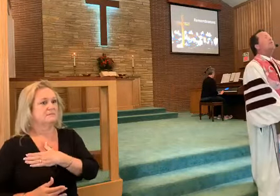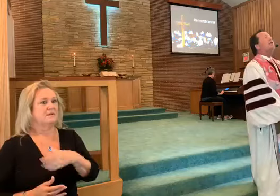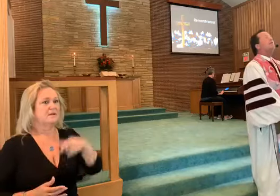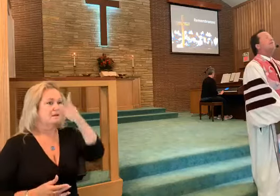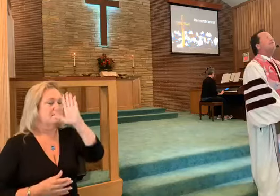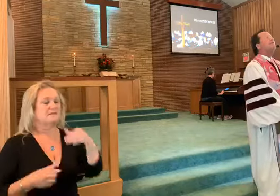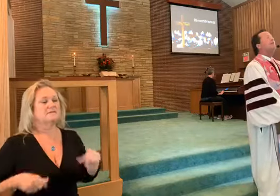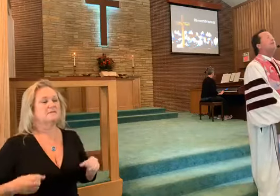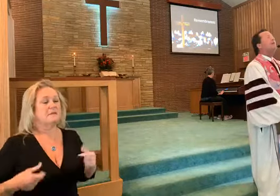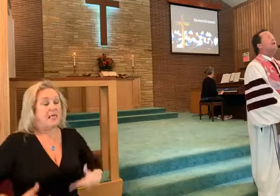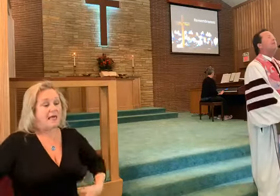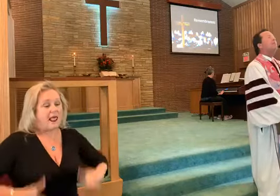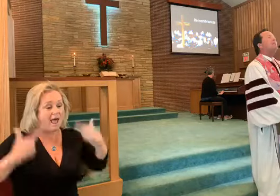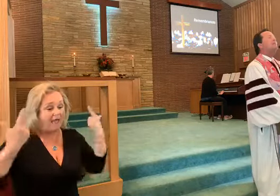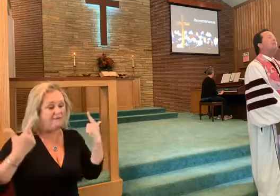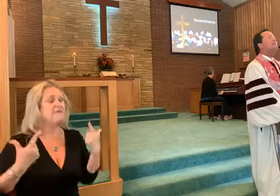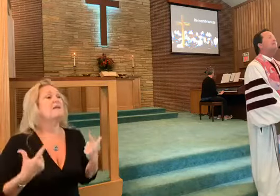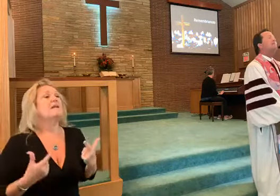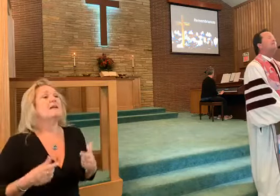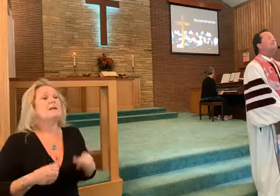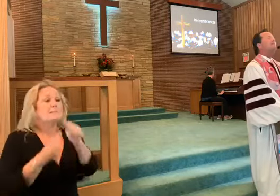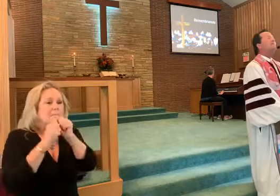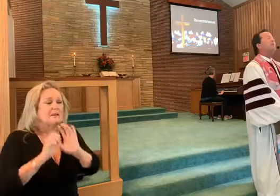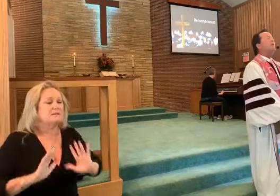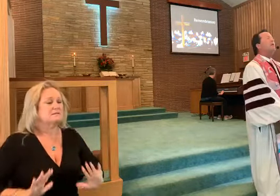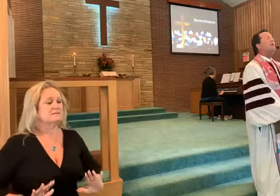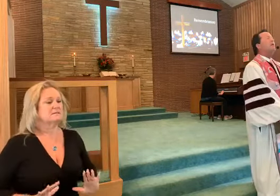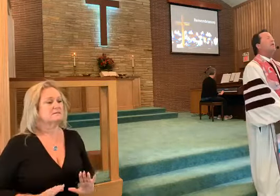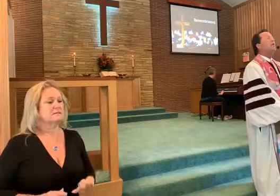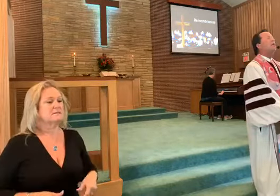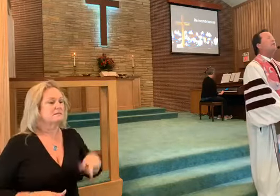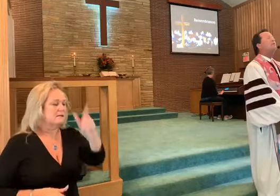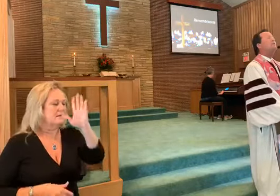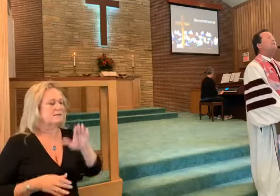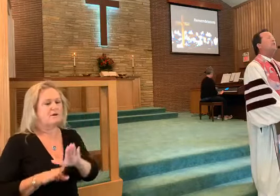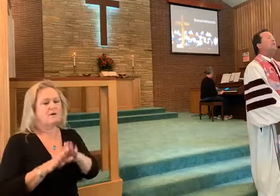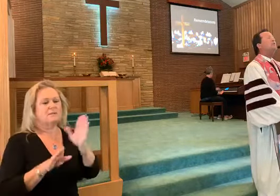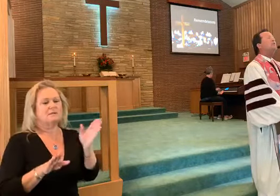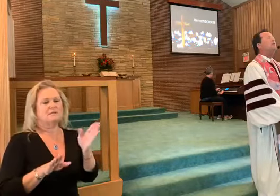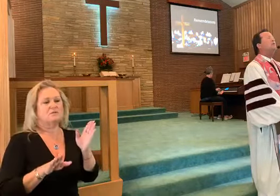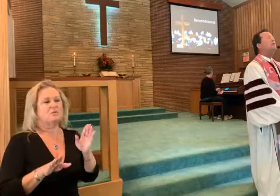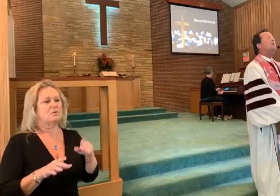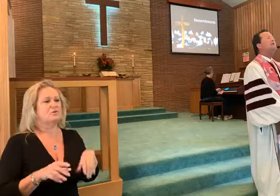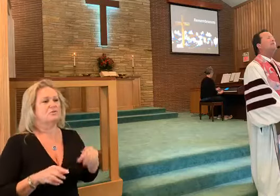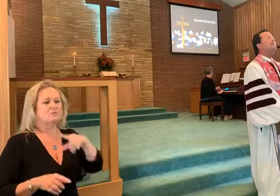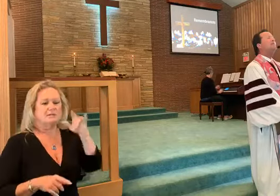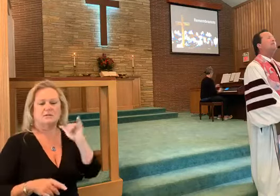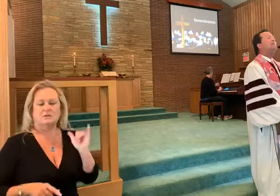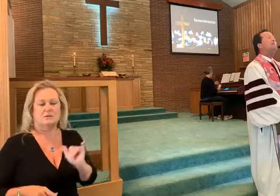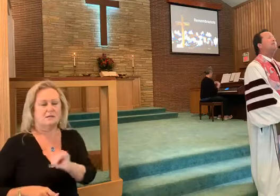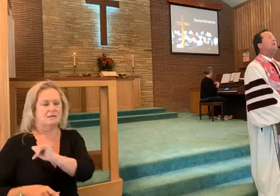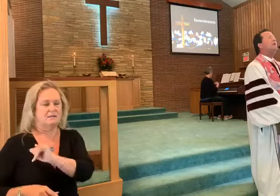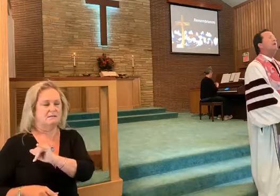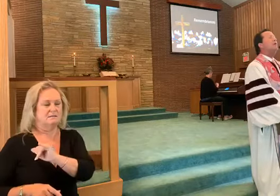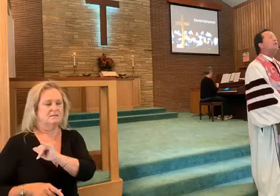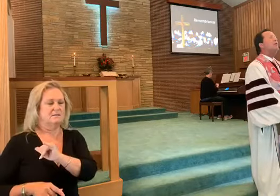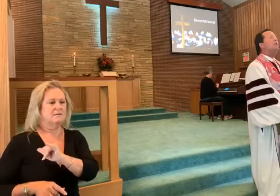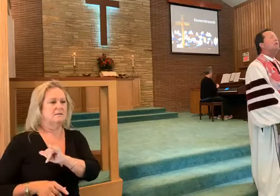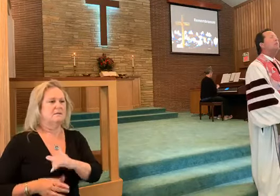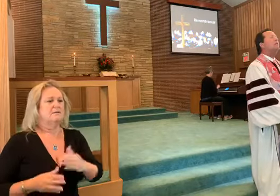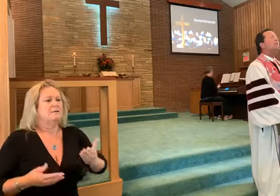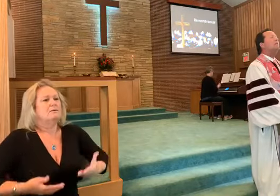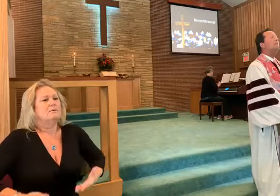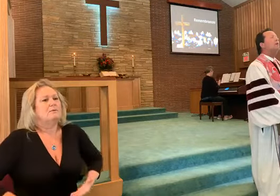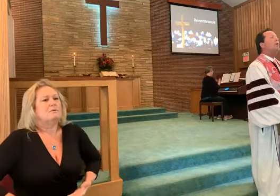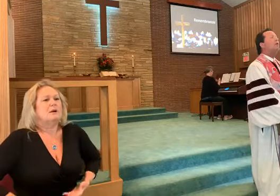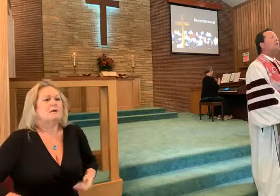God of life, God of blessing, God who opens the doors to eternity and who